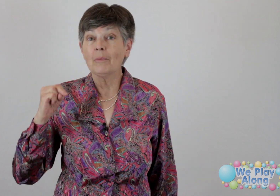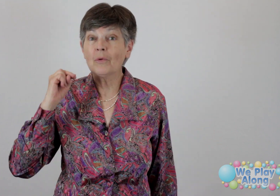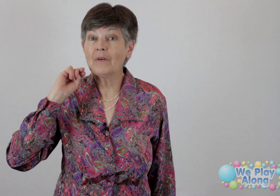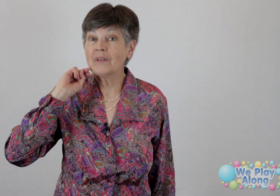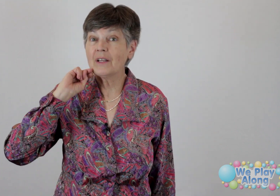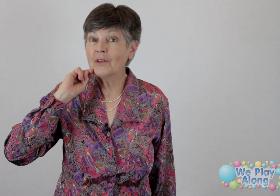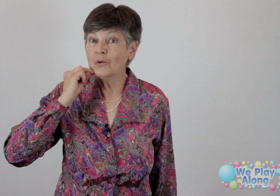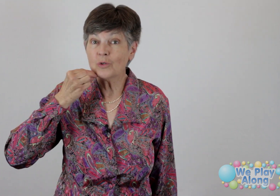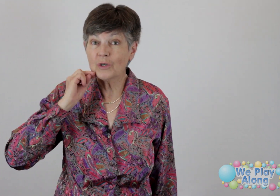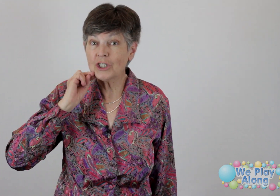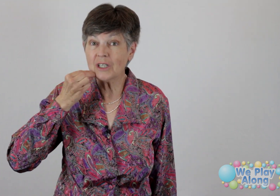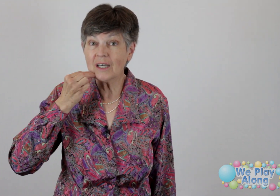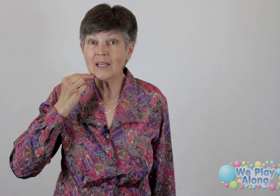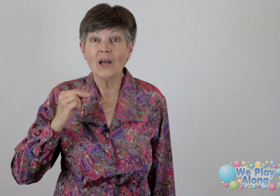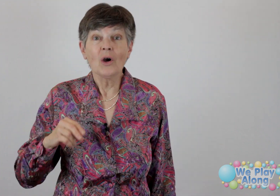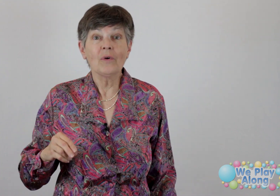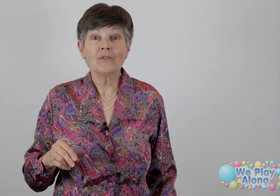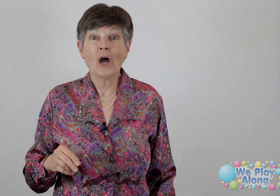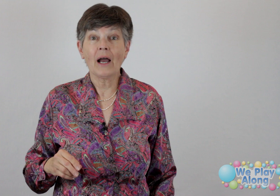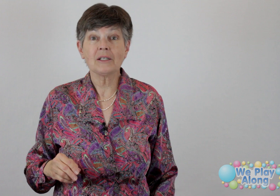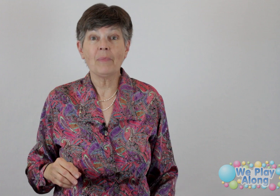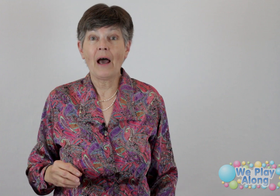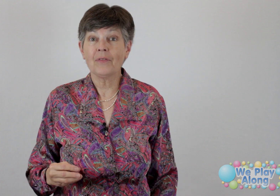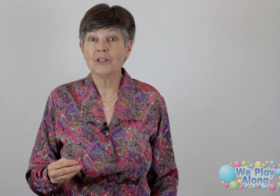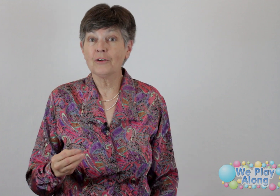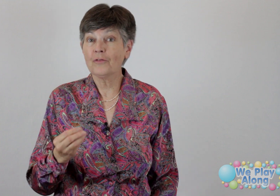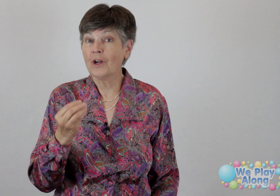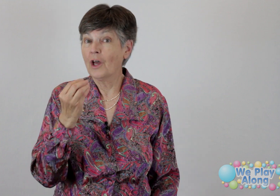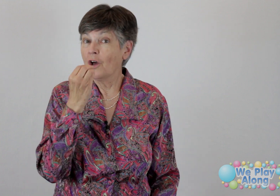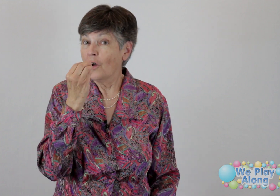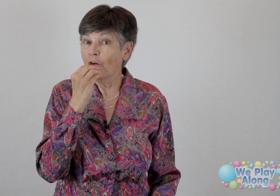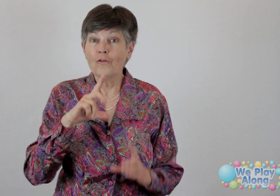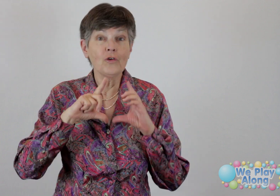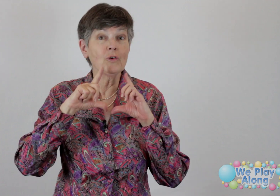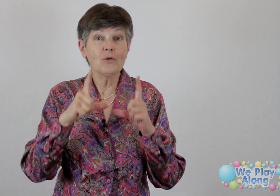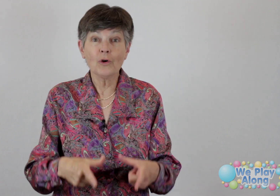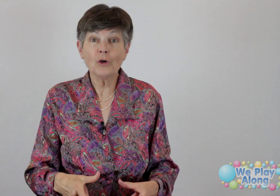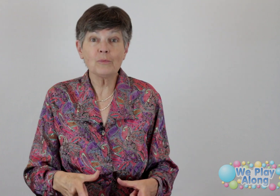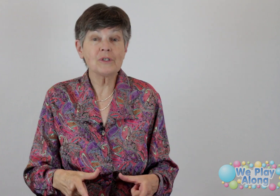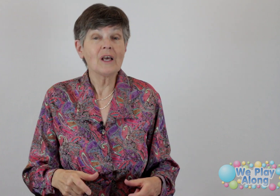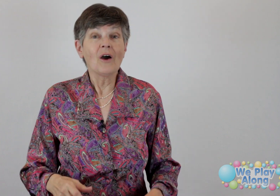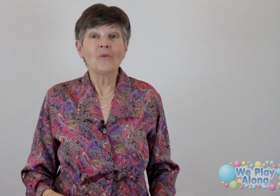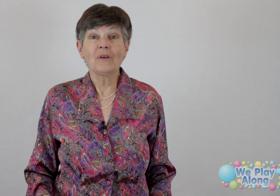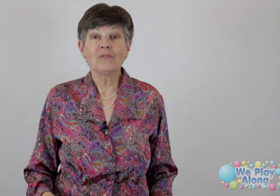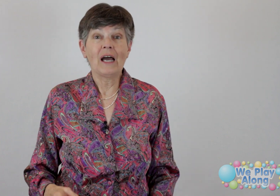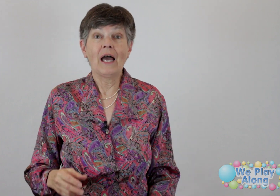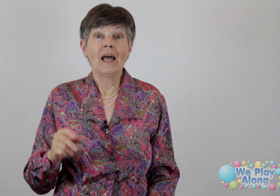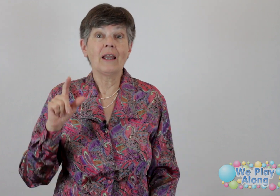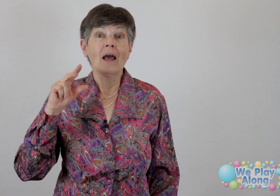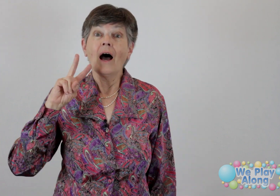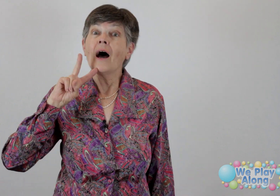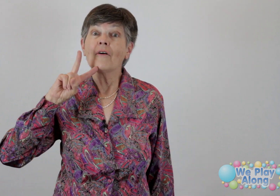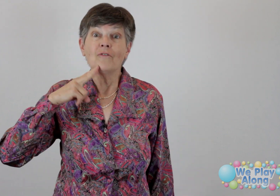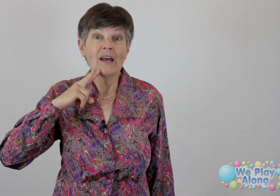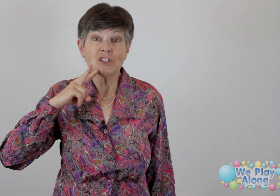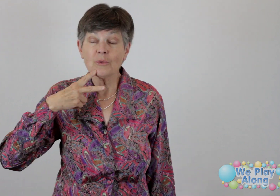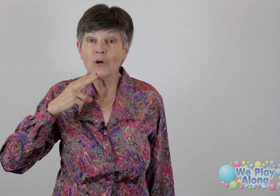remember, we've done the nutrition, we've talked about the different food groups, we've done